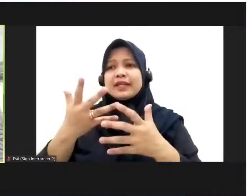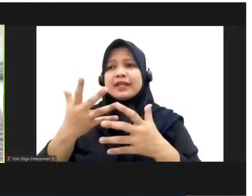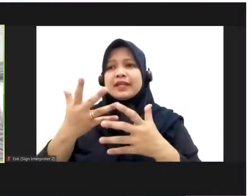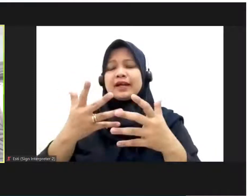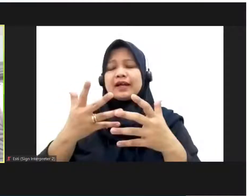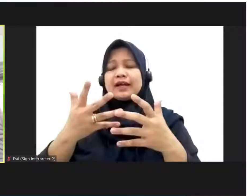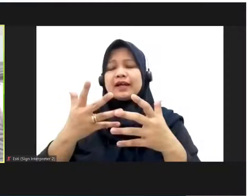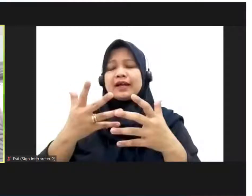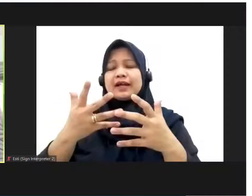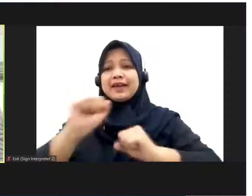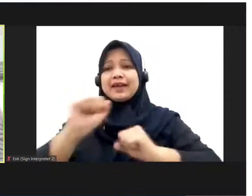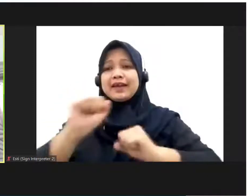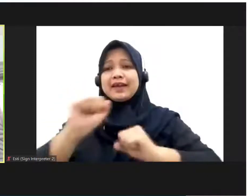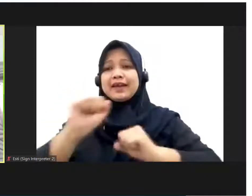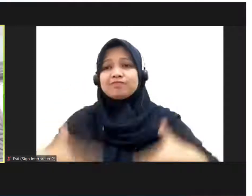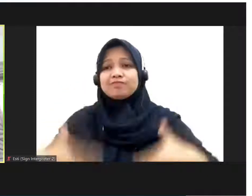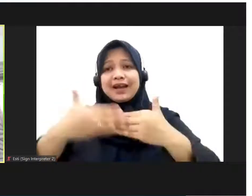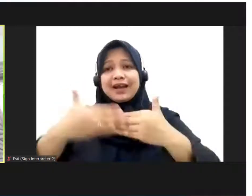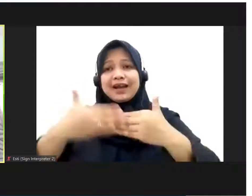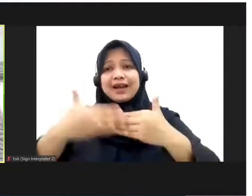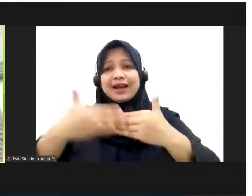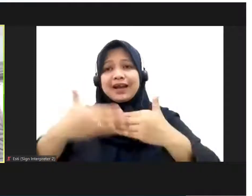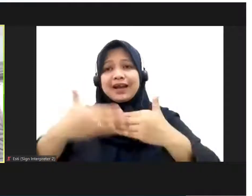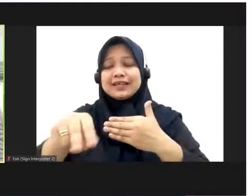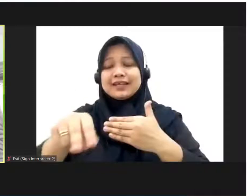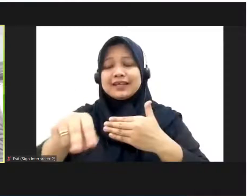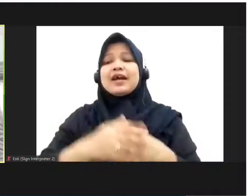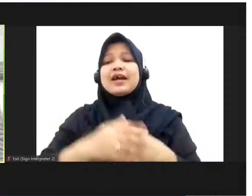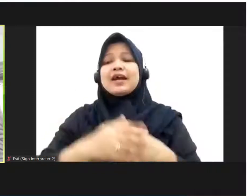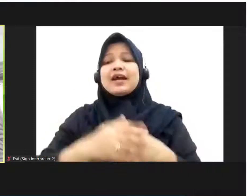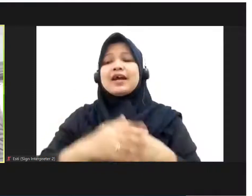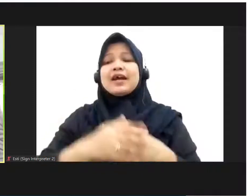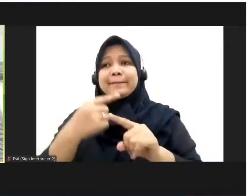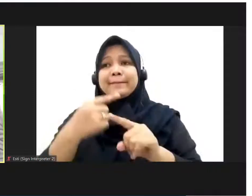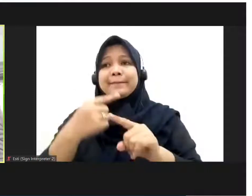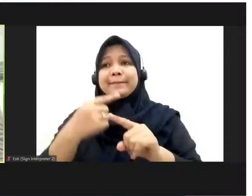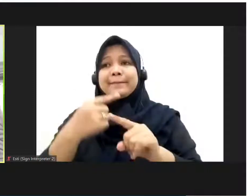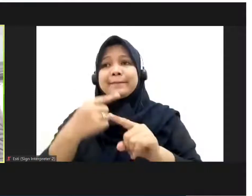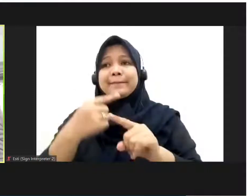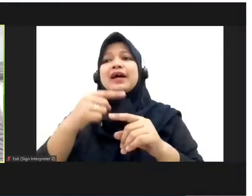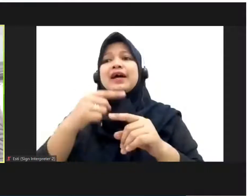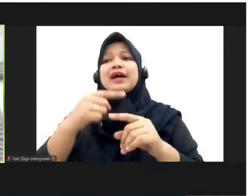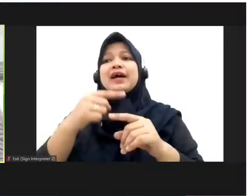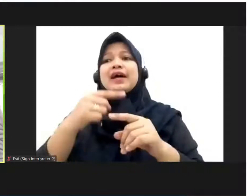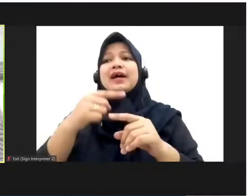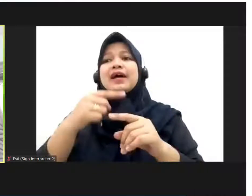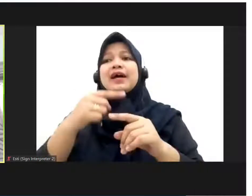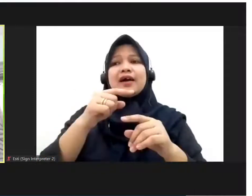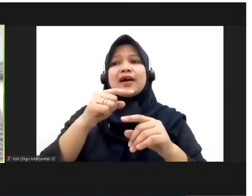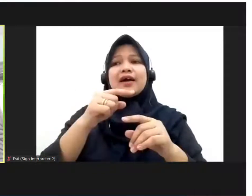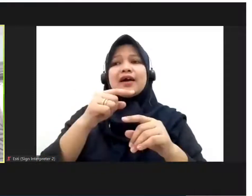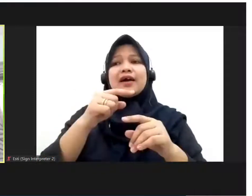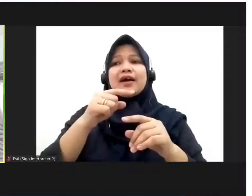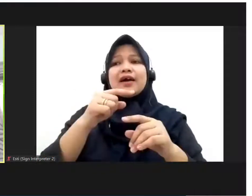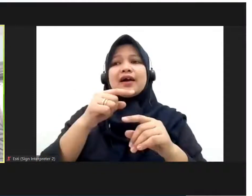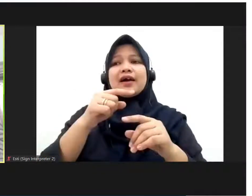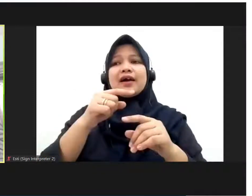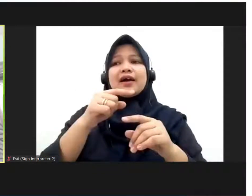because the increase in humanitarian presence and humanitarian services will not only create a sense